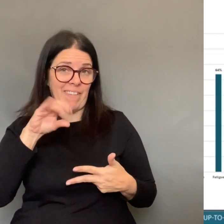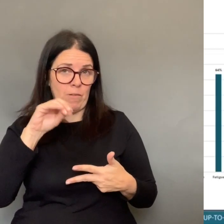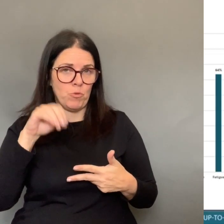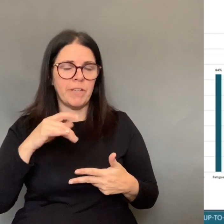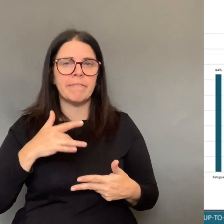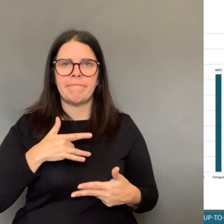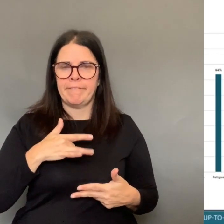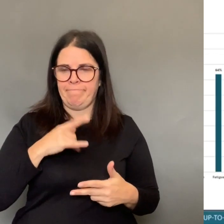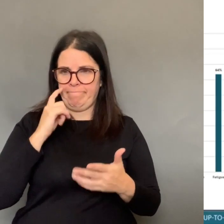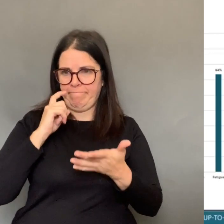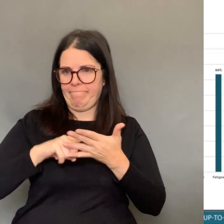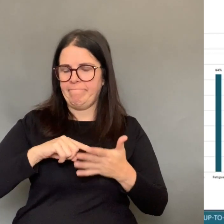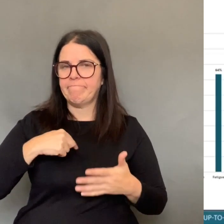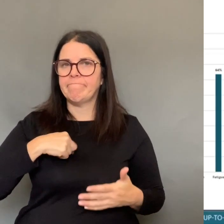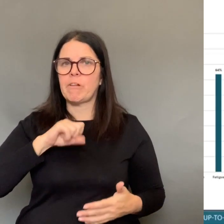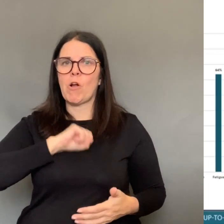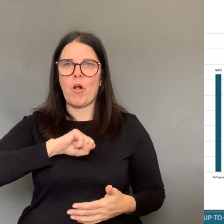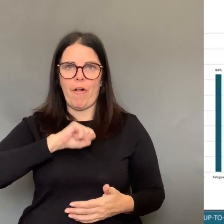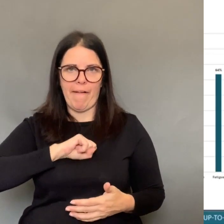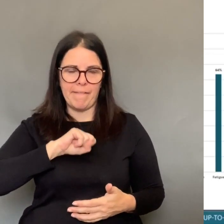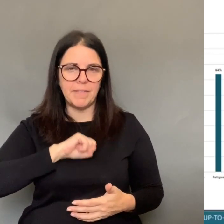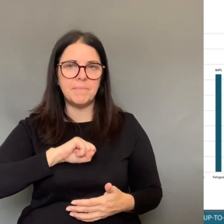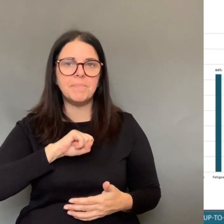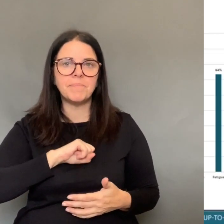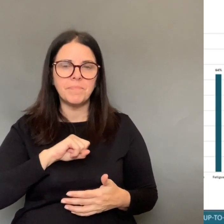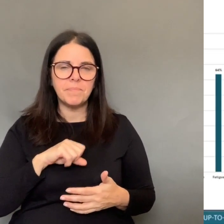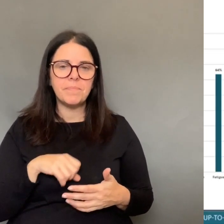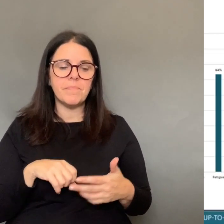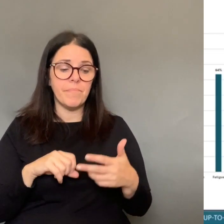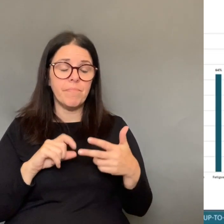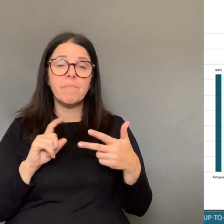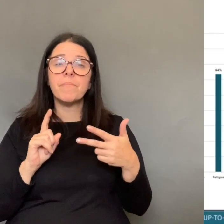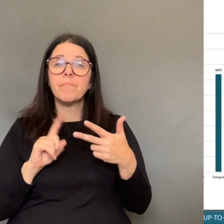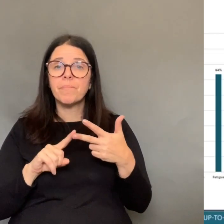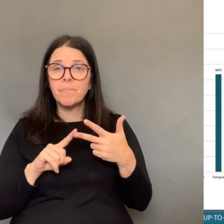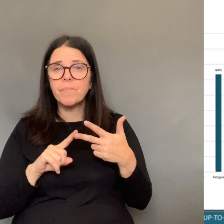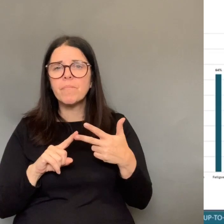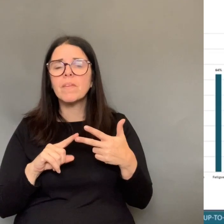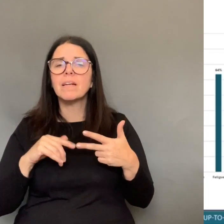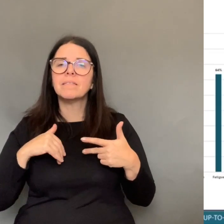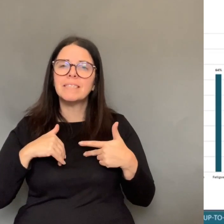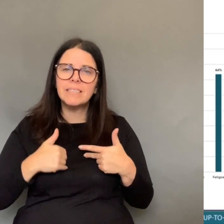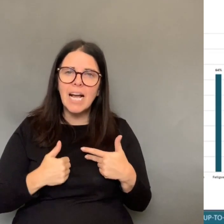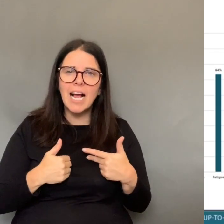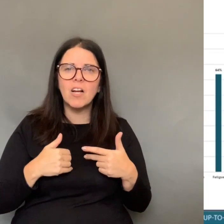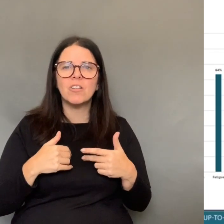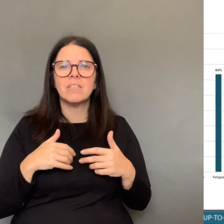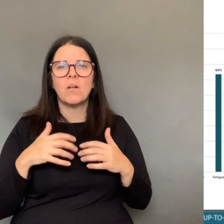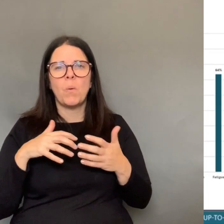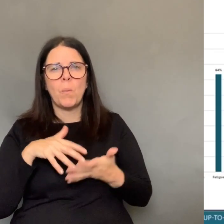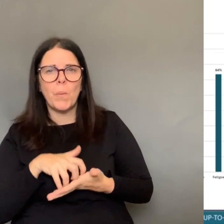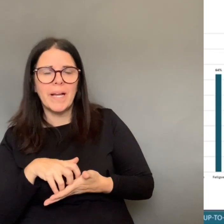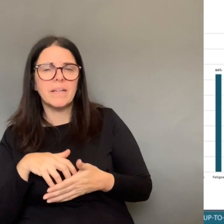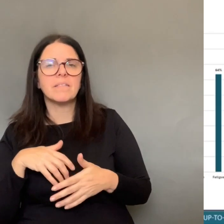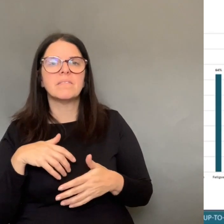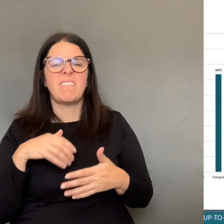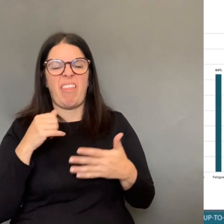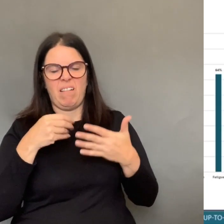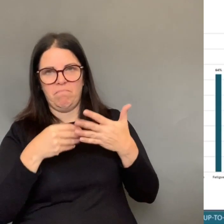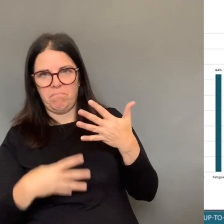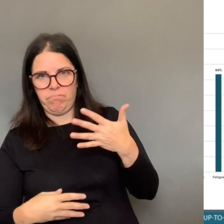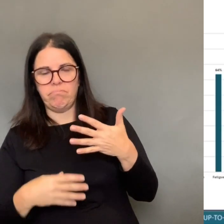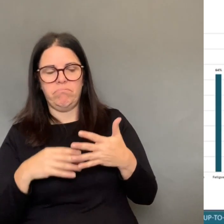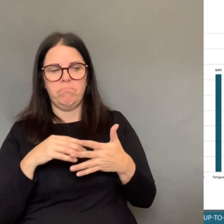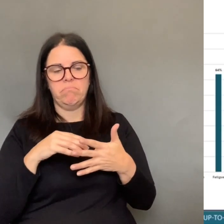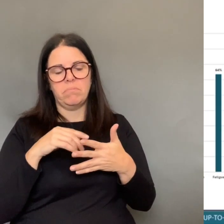but a case can have a fever, also have cough, can also have fatigue or malaise. So any of these combination is possible,